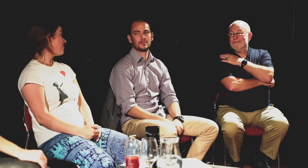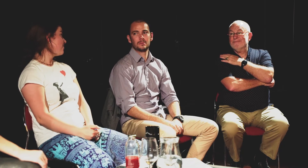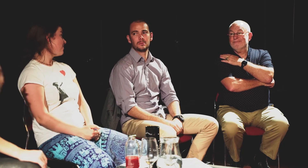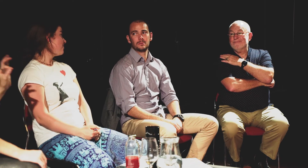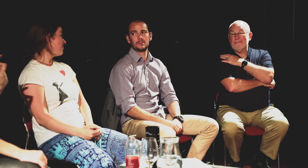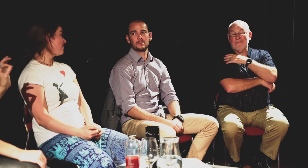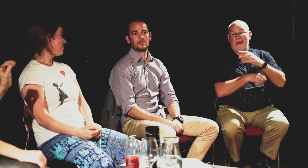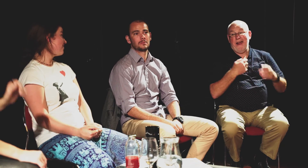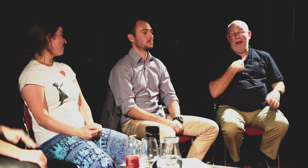same as you.